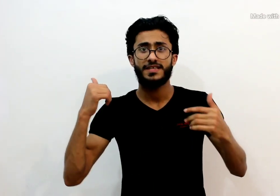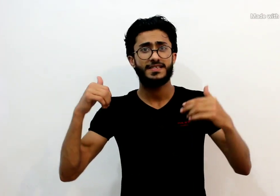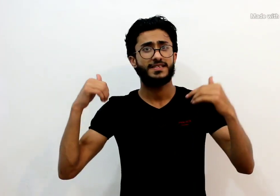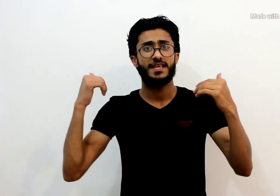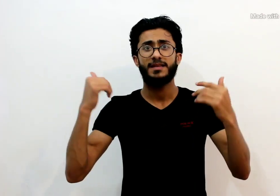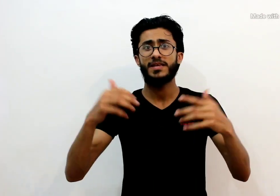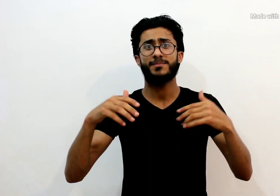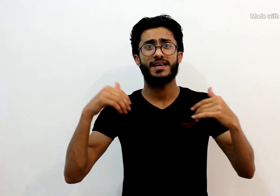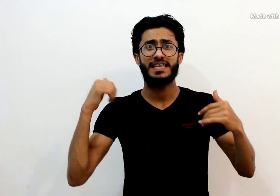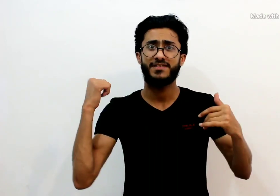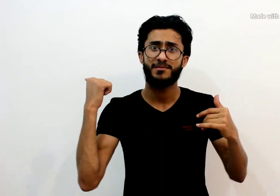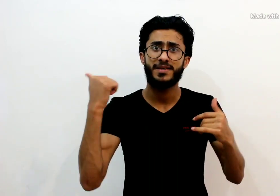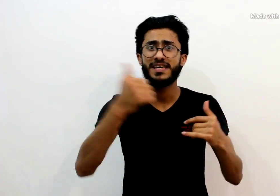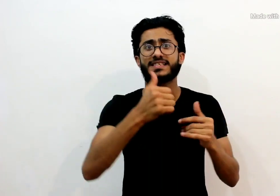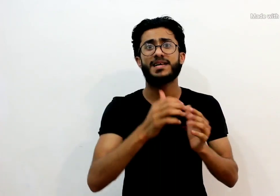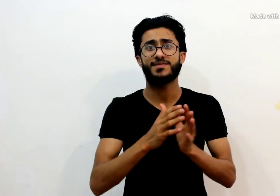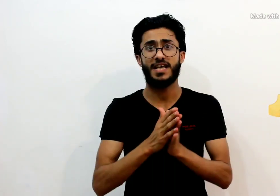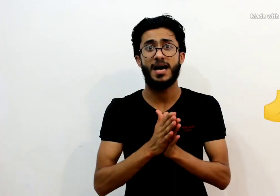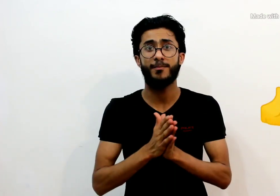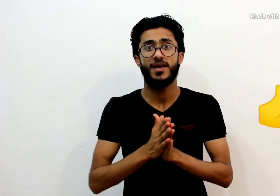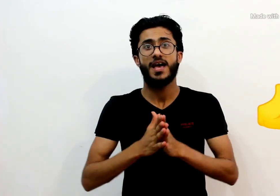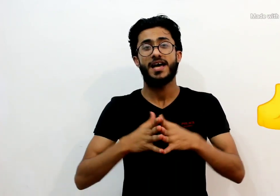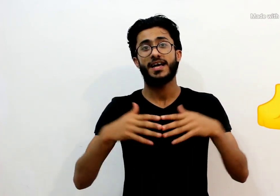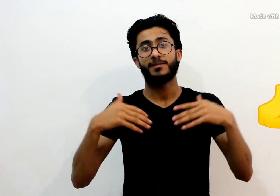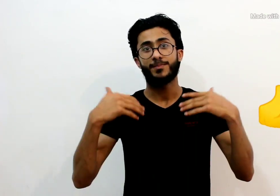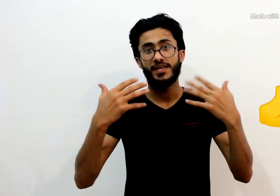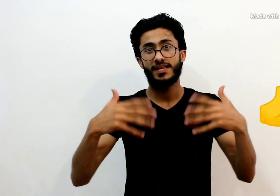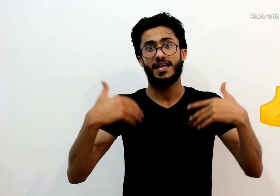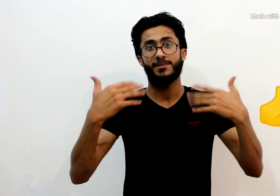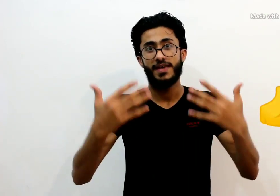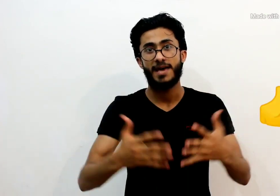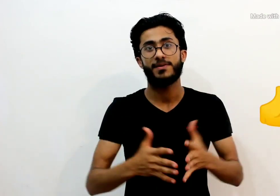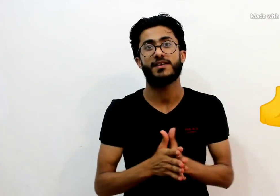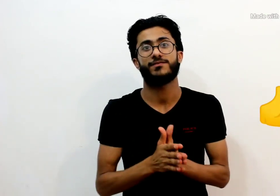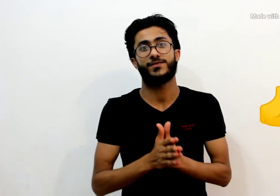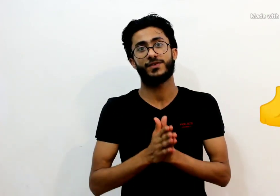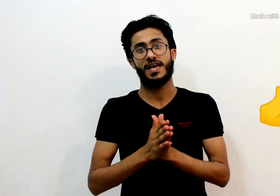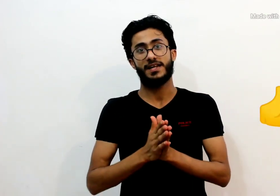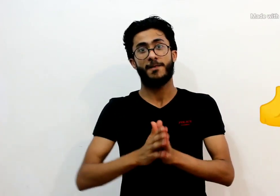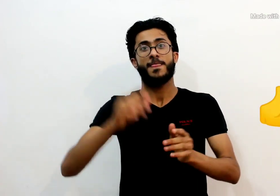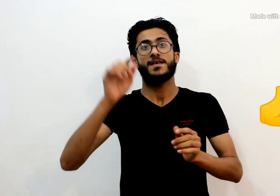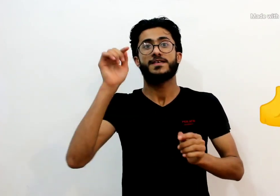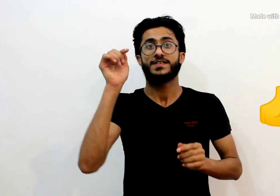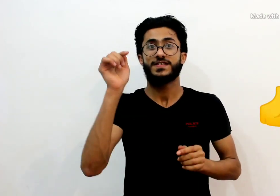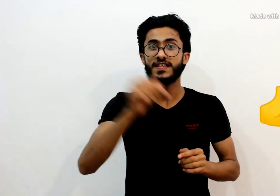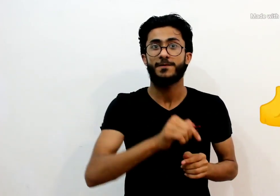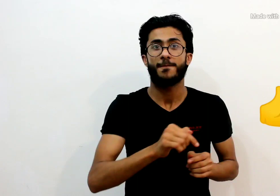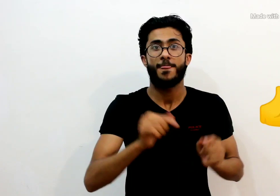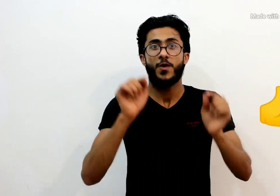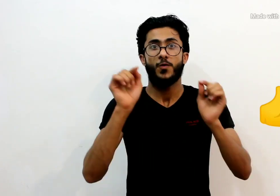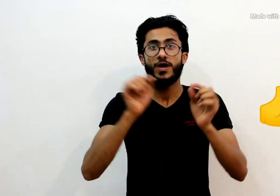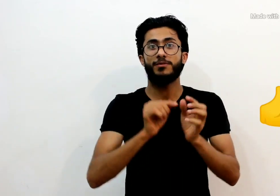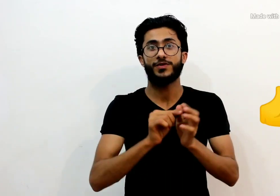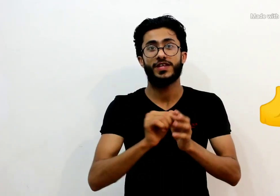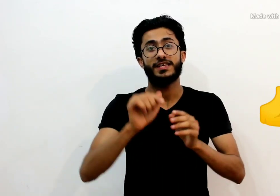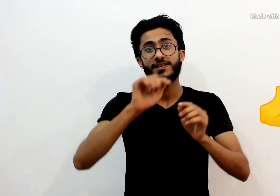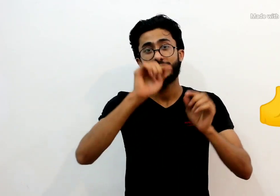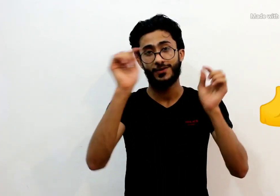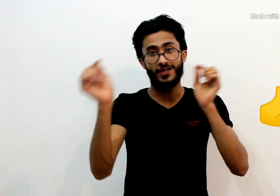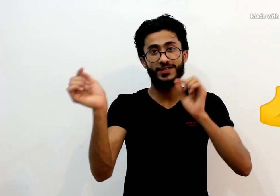just tell me by giving me a thumbs up, and I'll be happy for that. See, one more thing, if you also